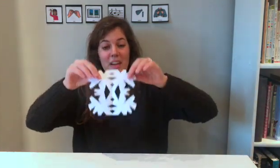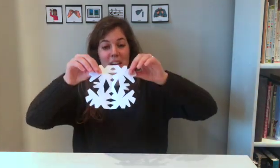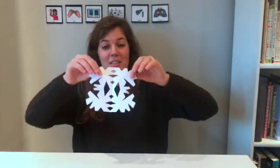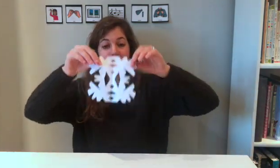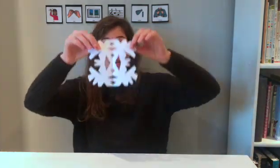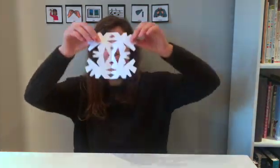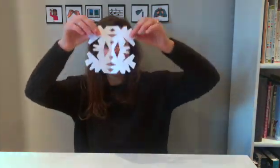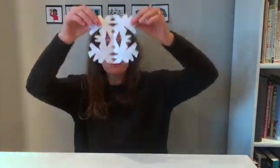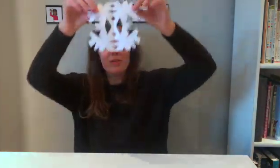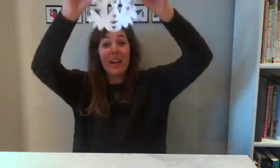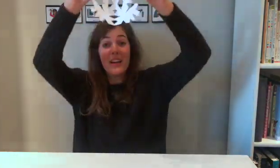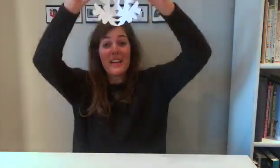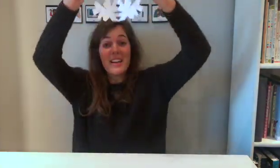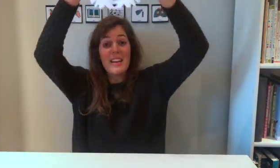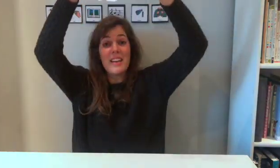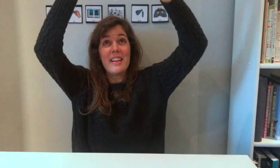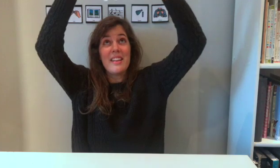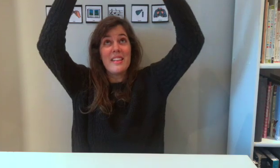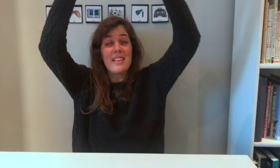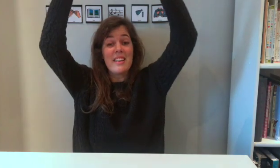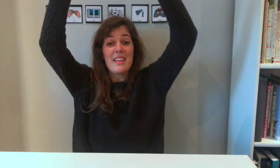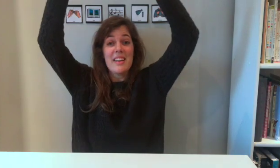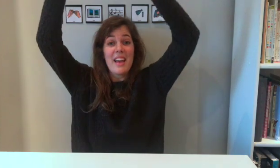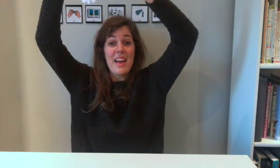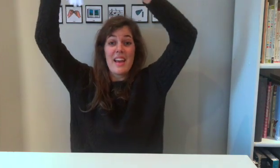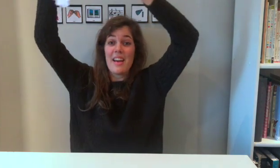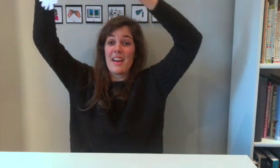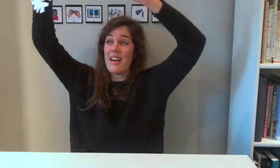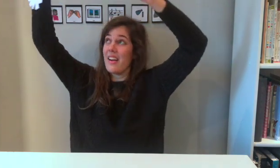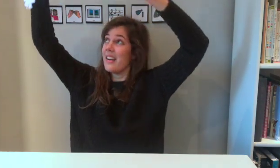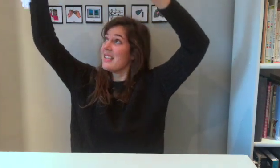Snowflake, snowflake, in the air. It's up